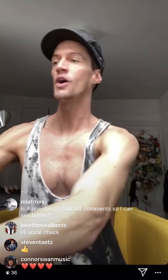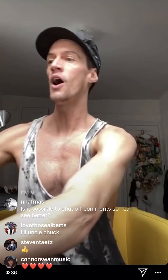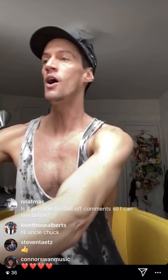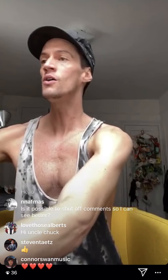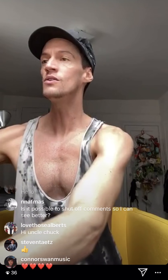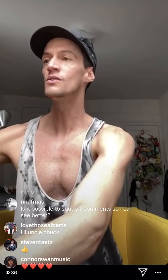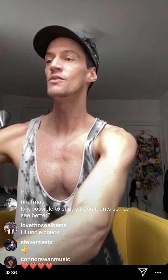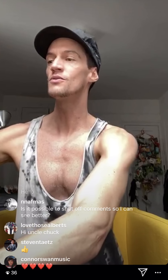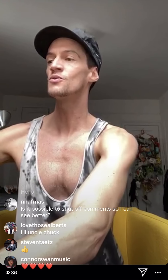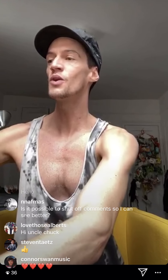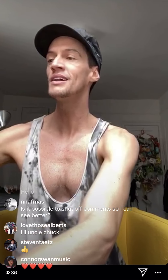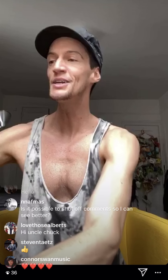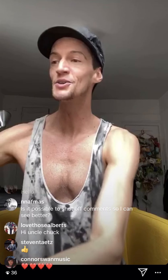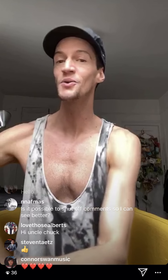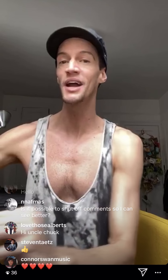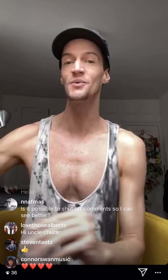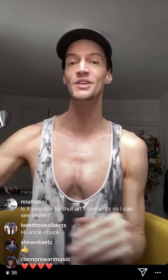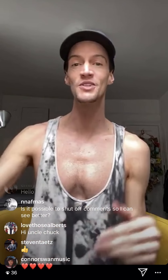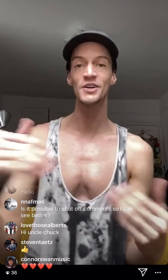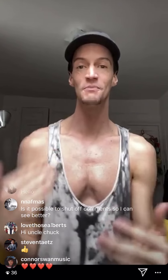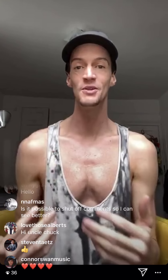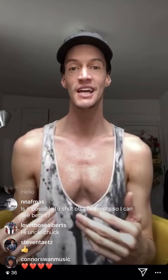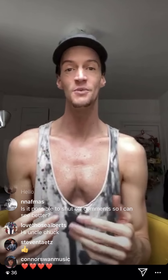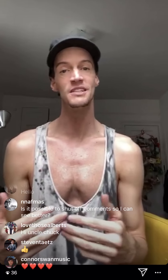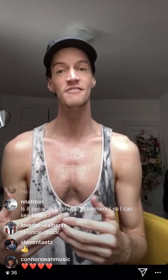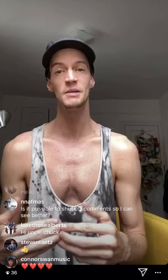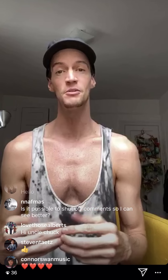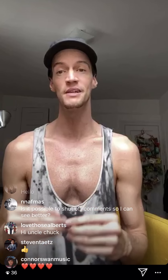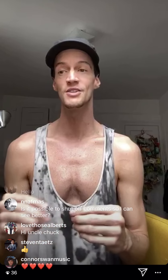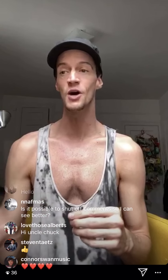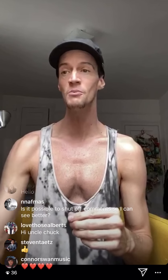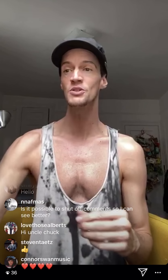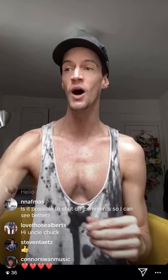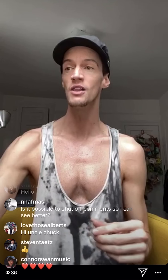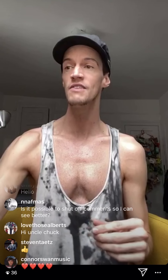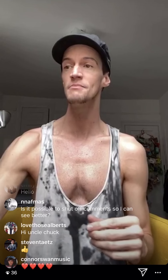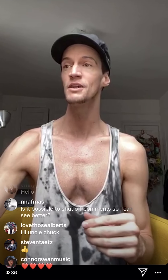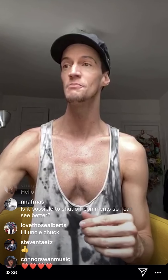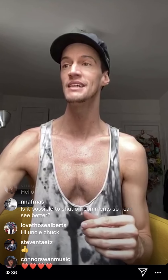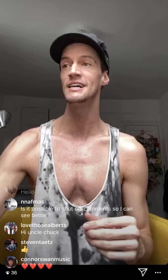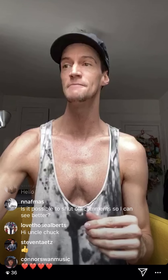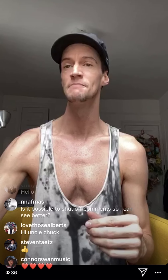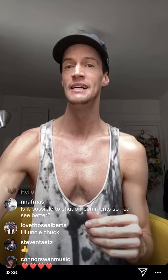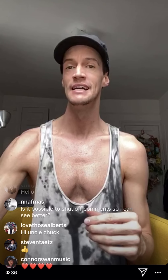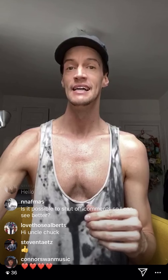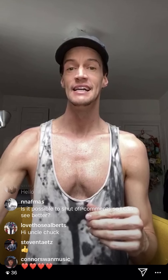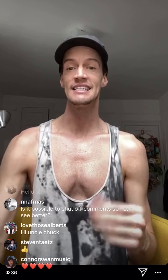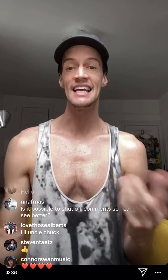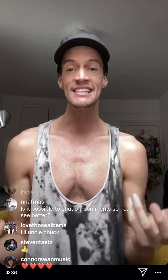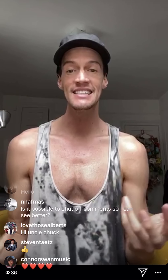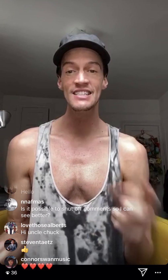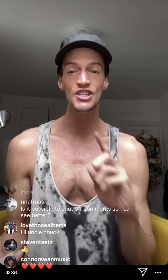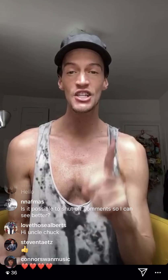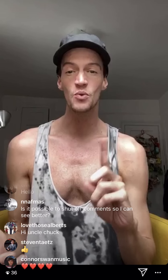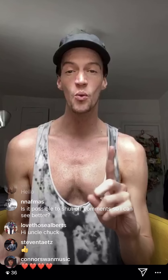all really great when you start communicating with deaf people, because almost all of them could become sentences just with one